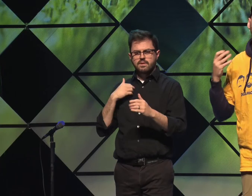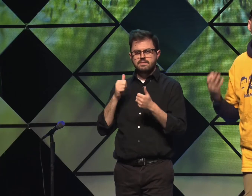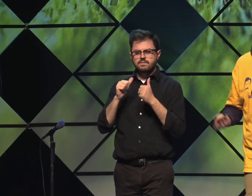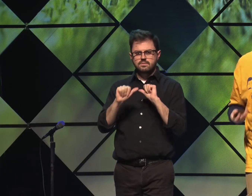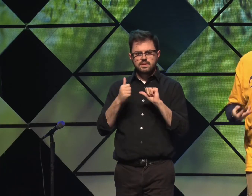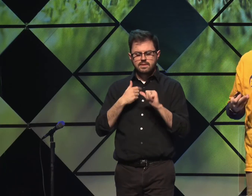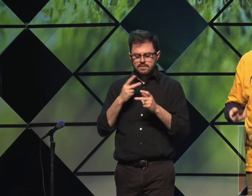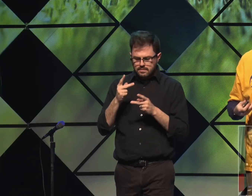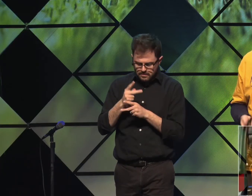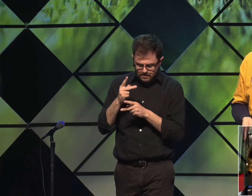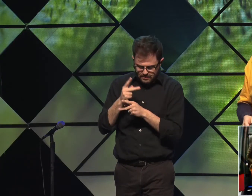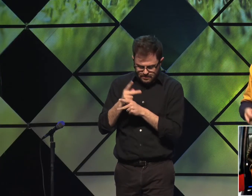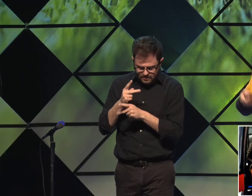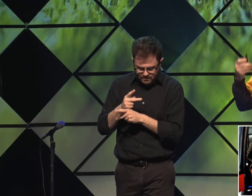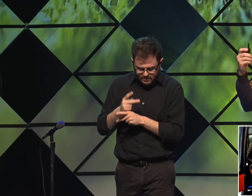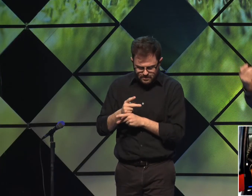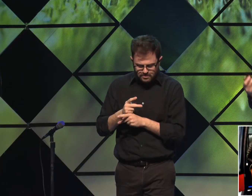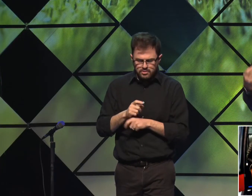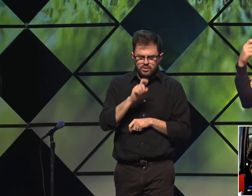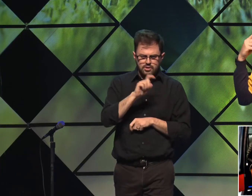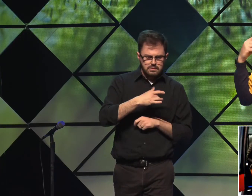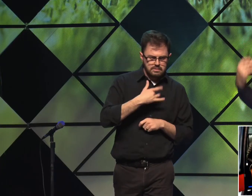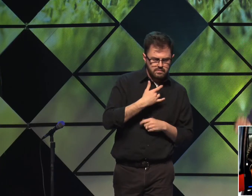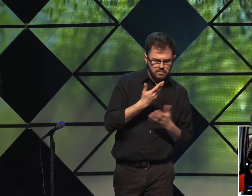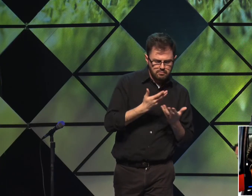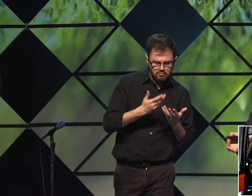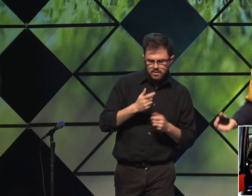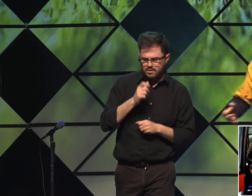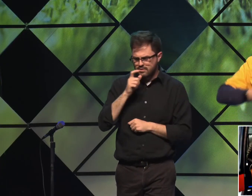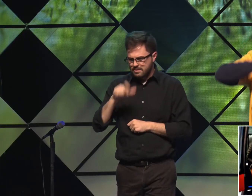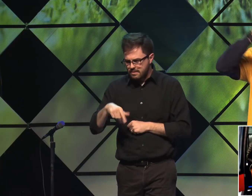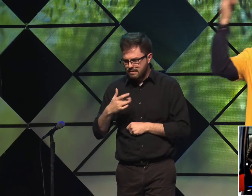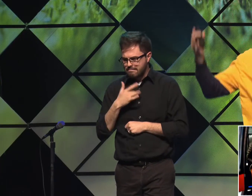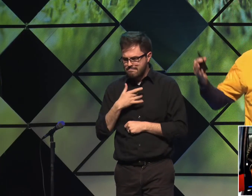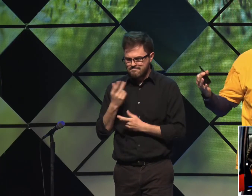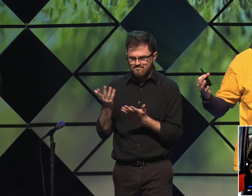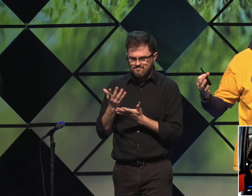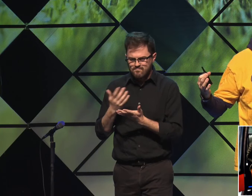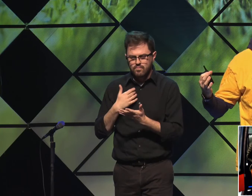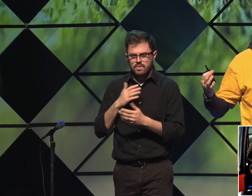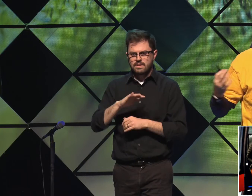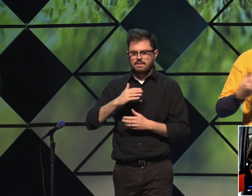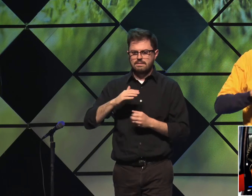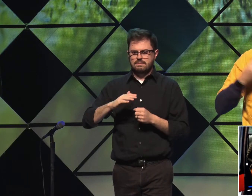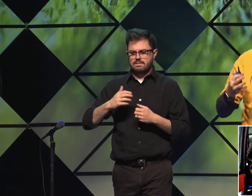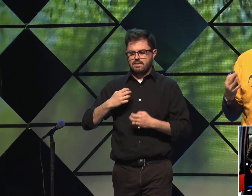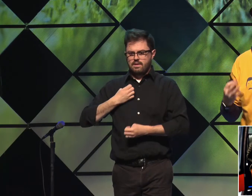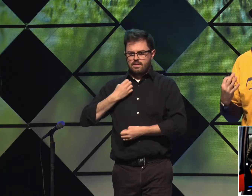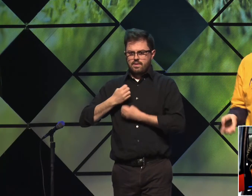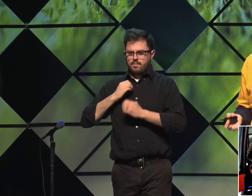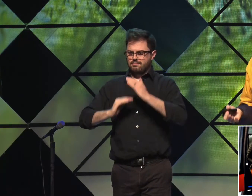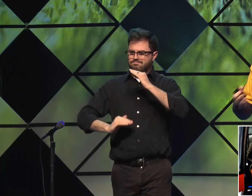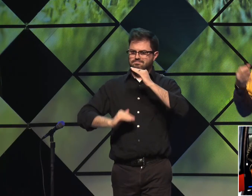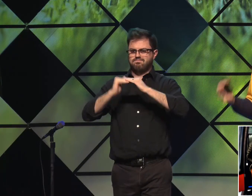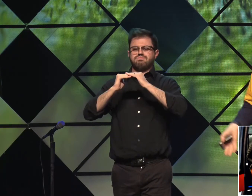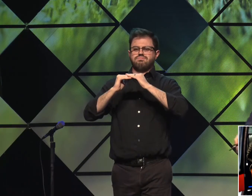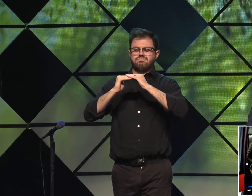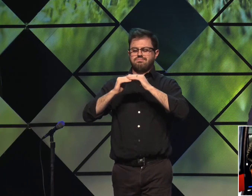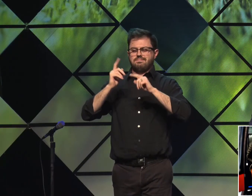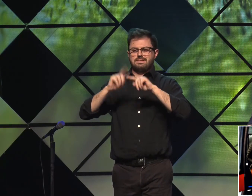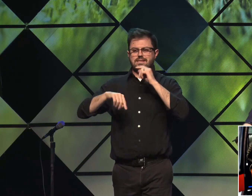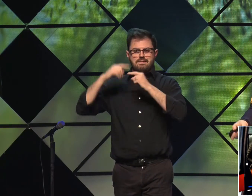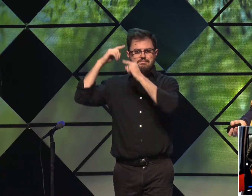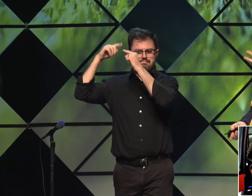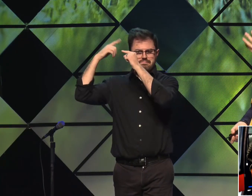feeling? What shouldn't he be feeling, right? His emotional bucket is full. And he's not quite sure how to process